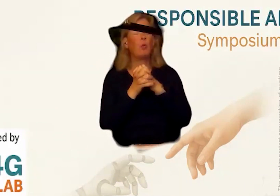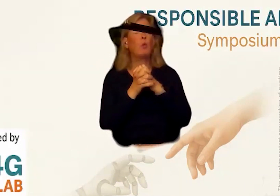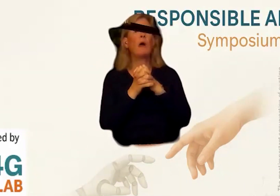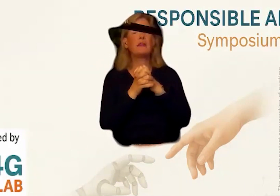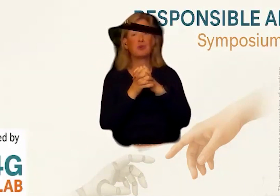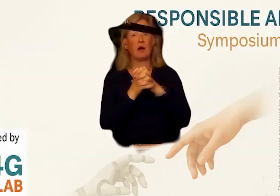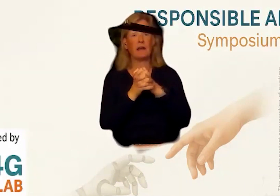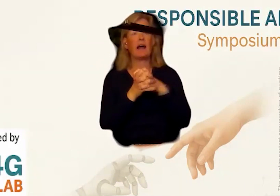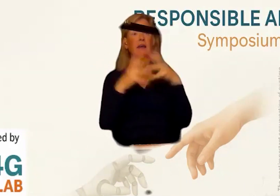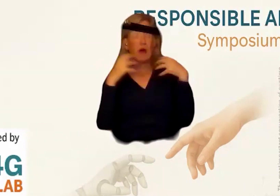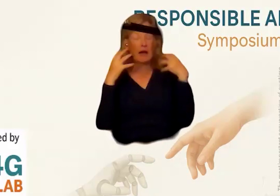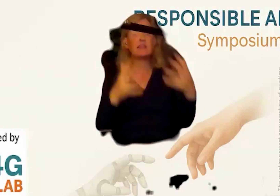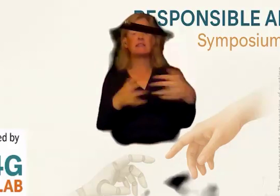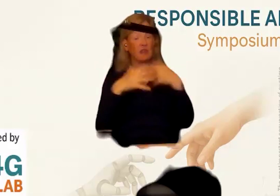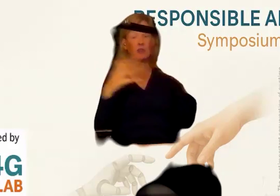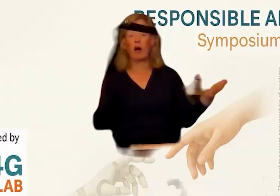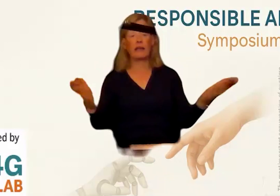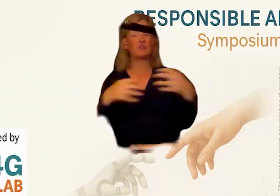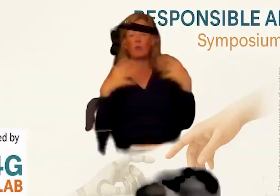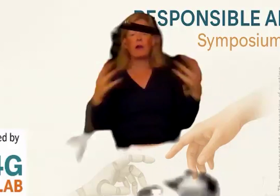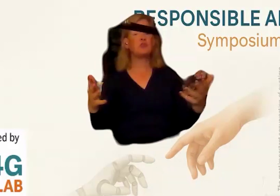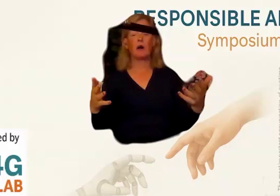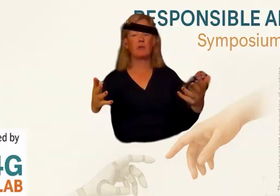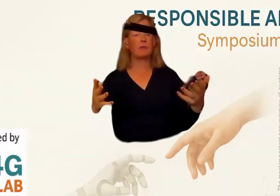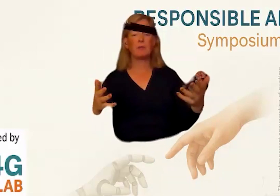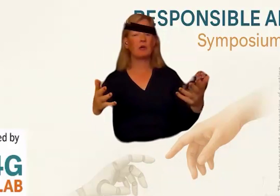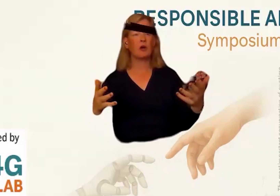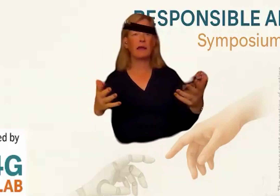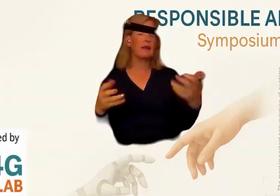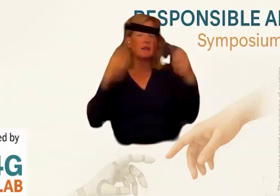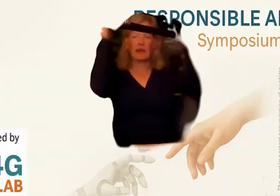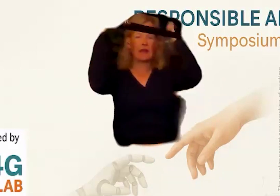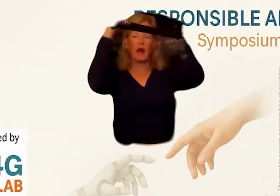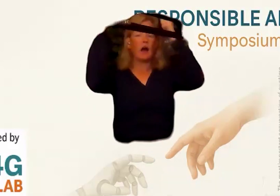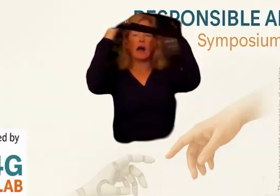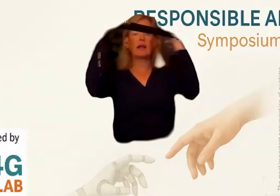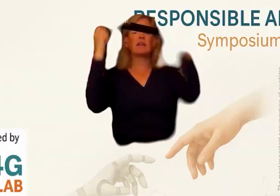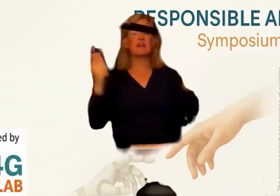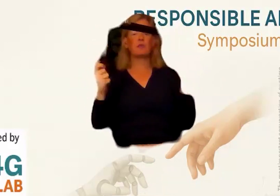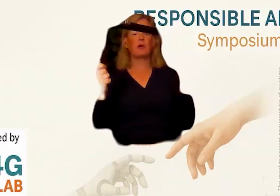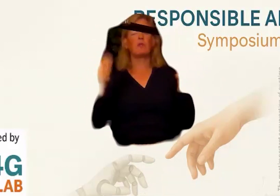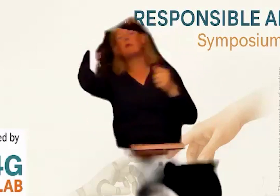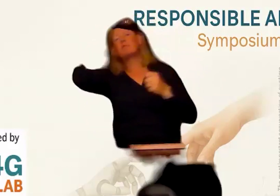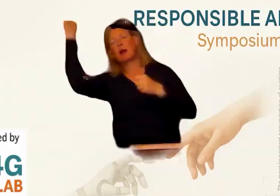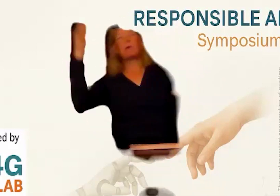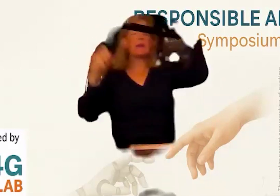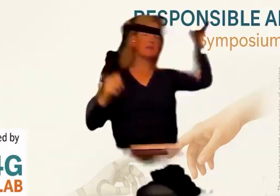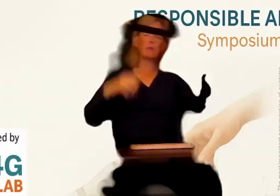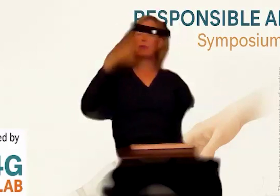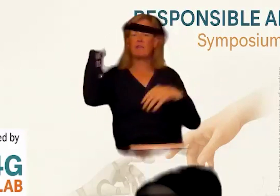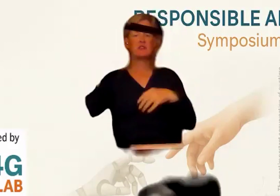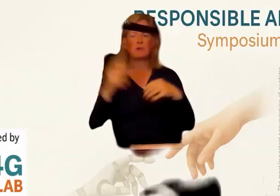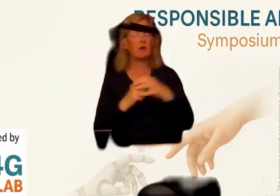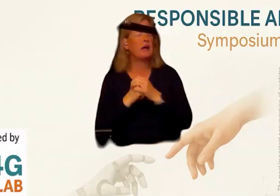that way too often, and I see this in a long history, way too often people are going in thinking, I'm going to save the world,